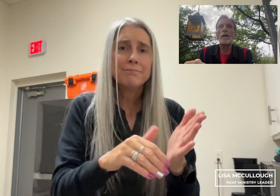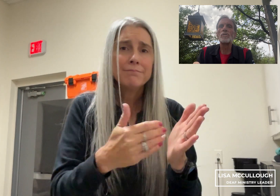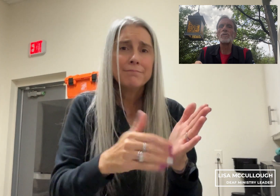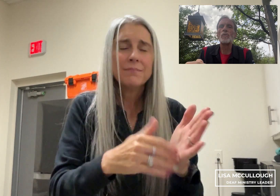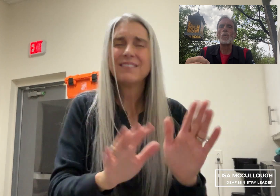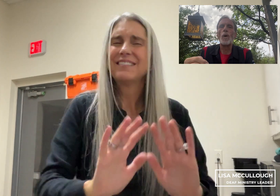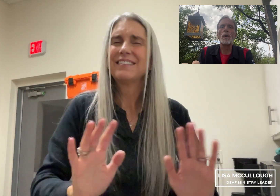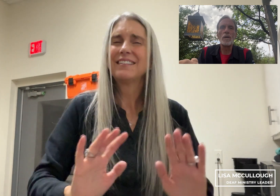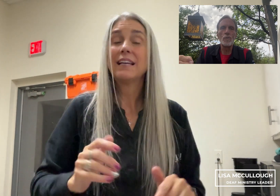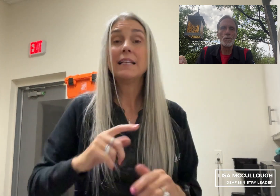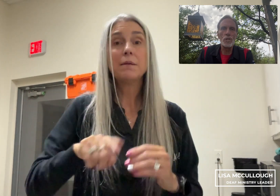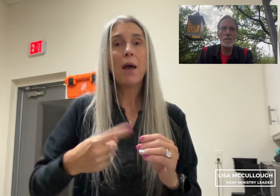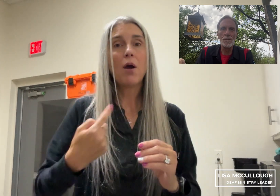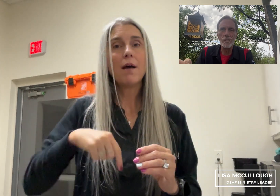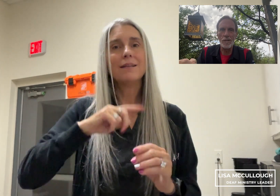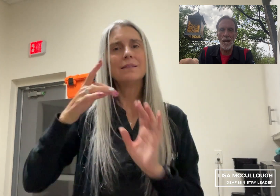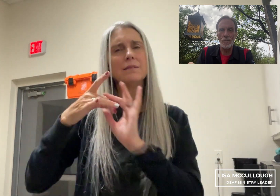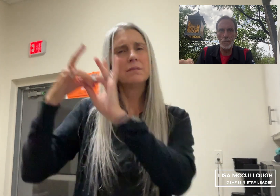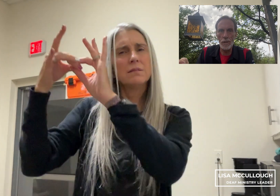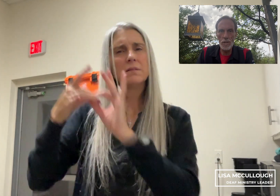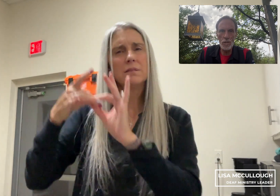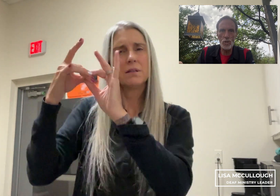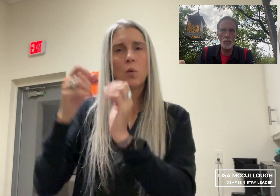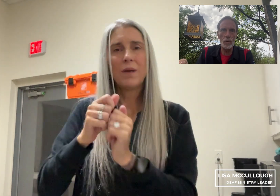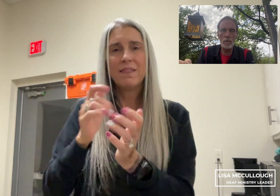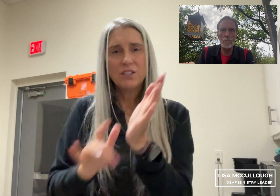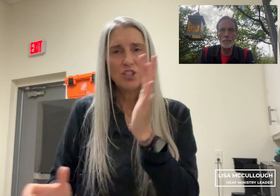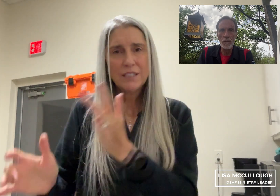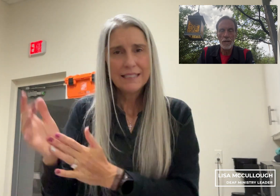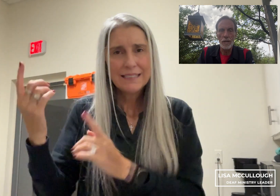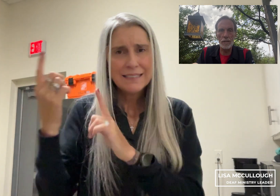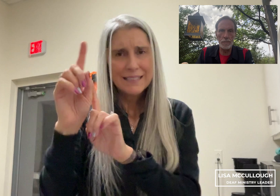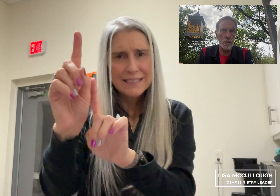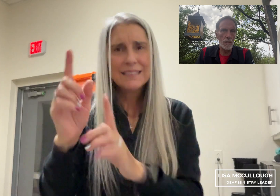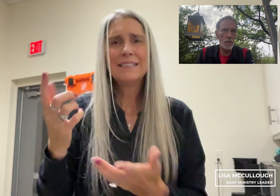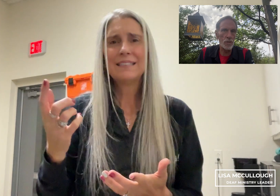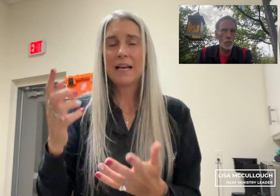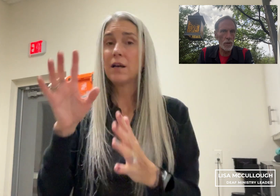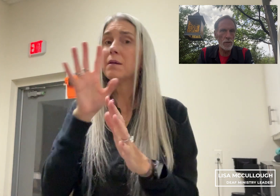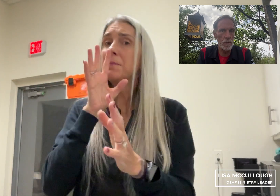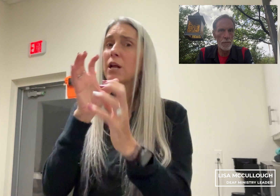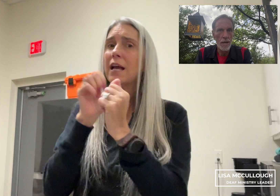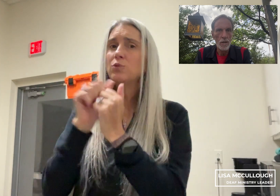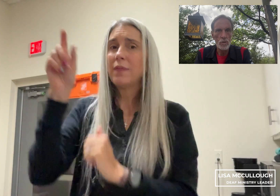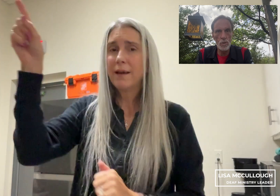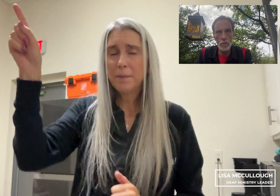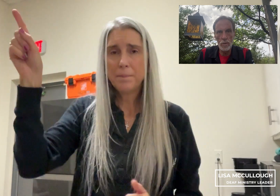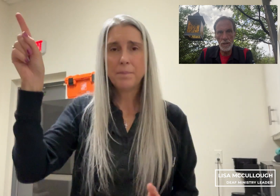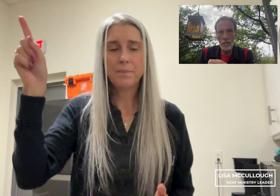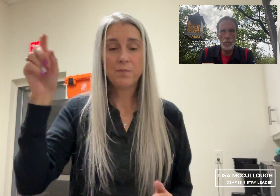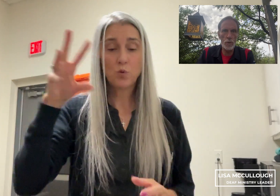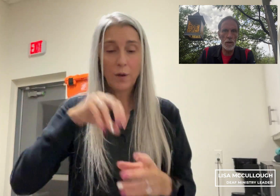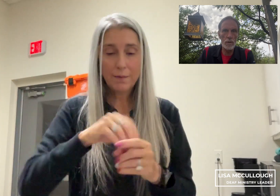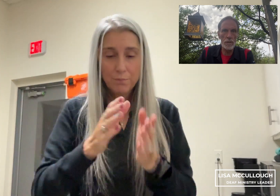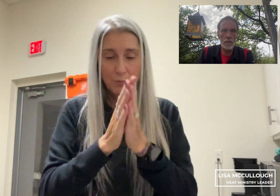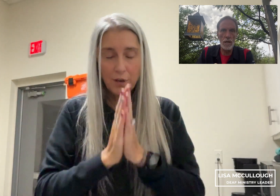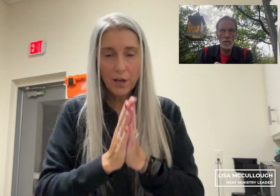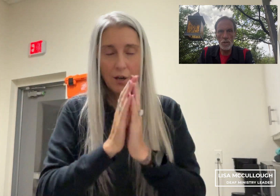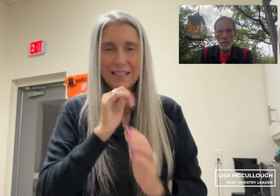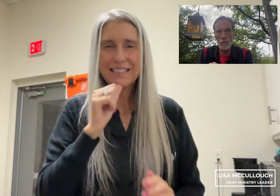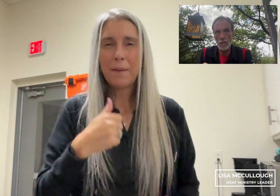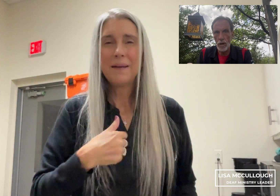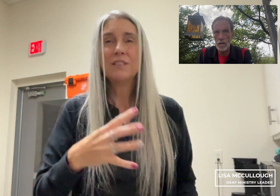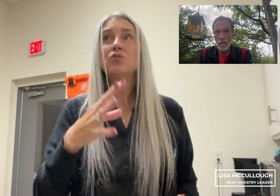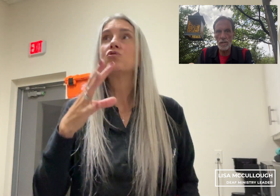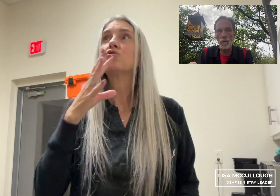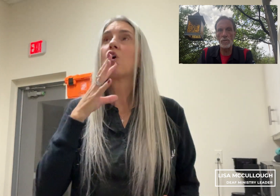about us walking with Jesus and having relationship with him and communication with him. So in prayer, it's not